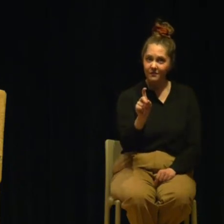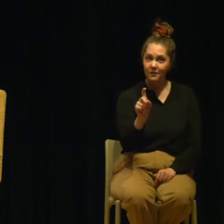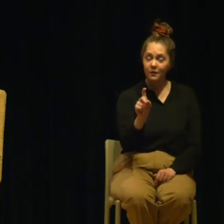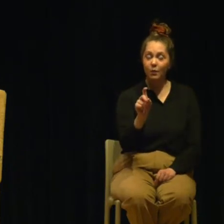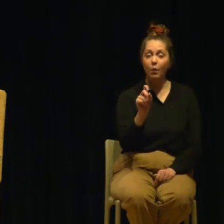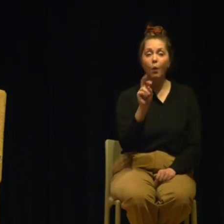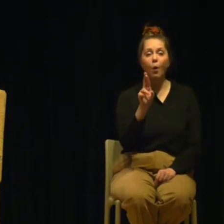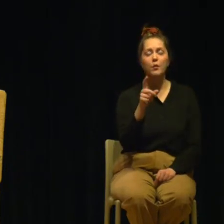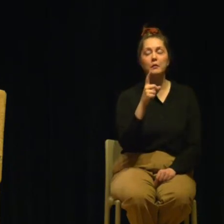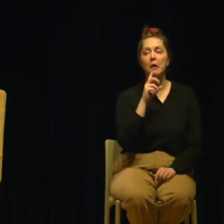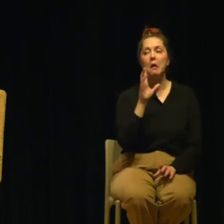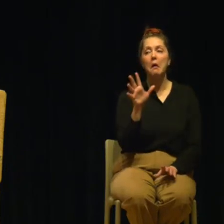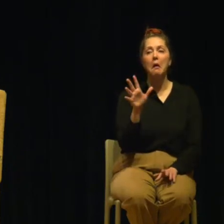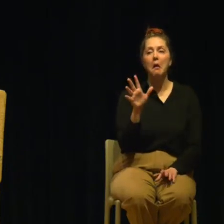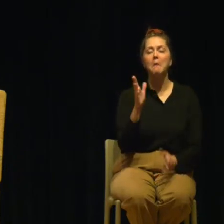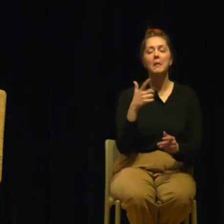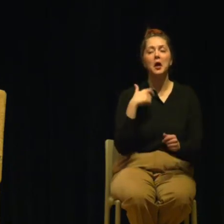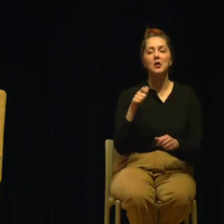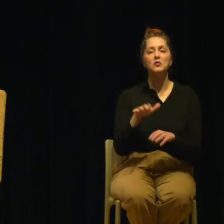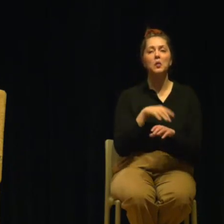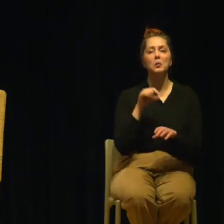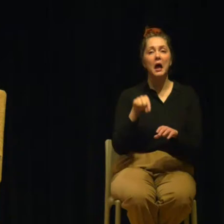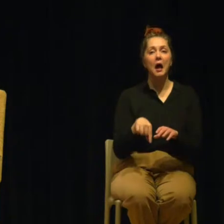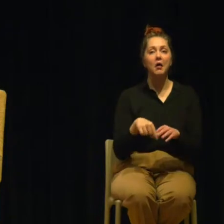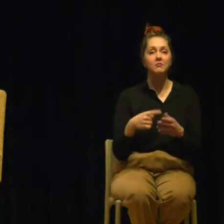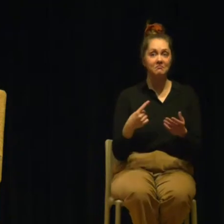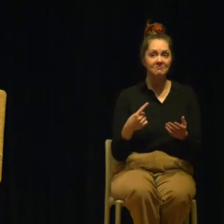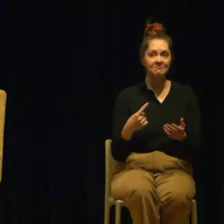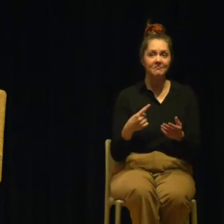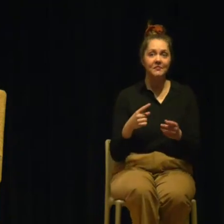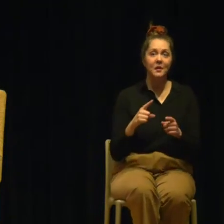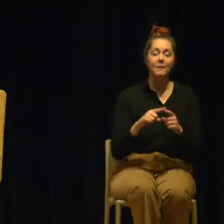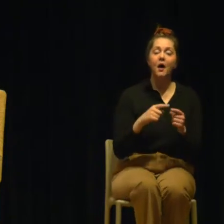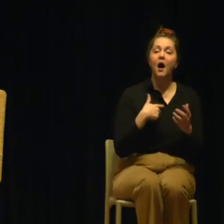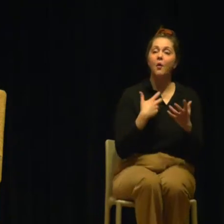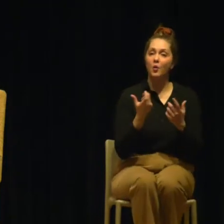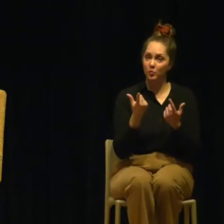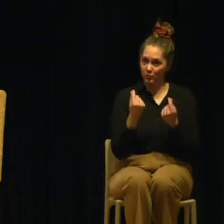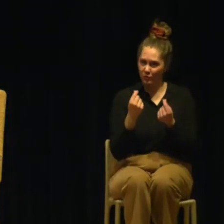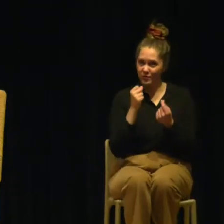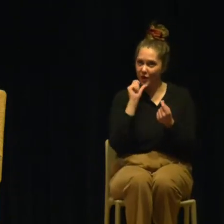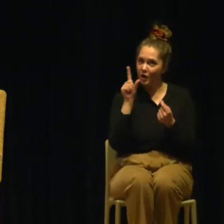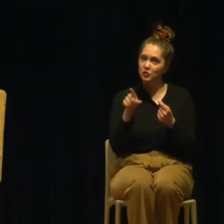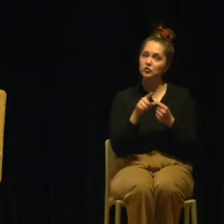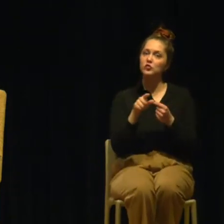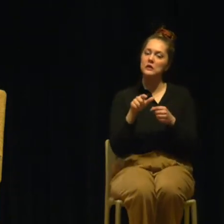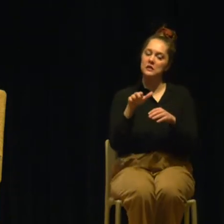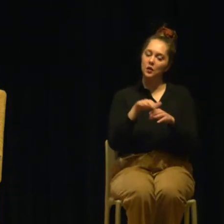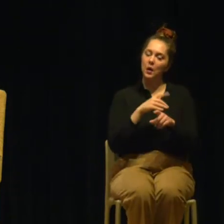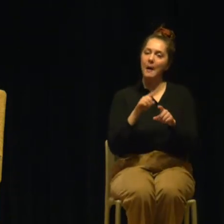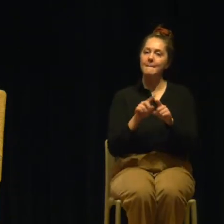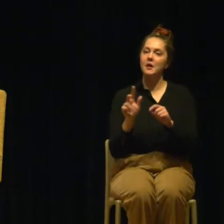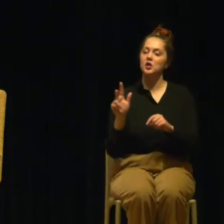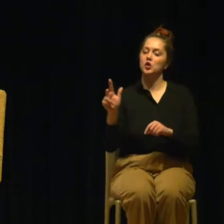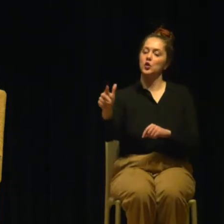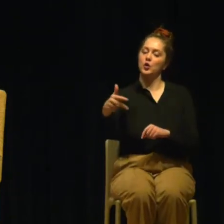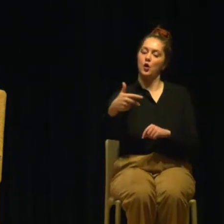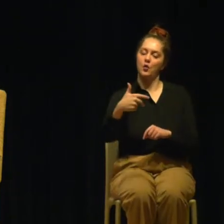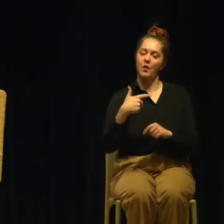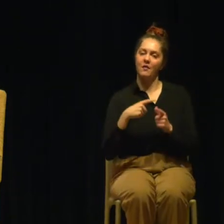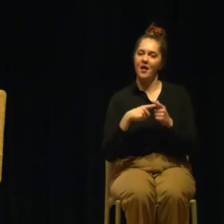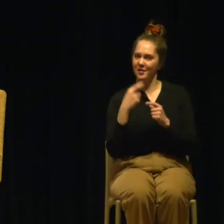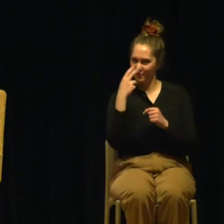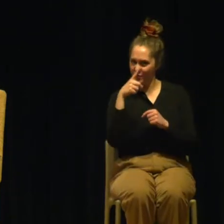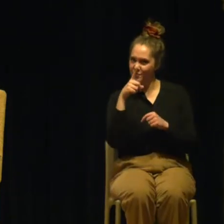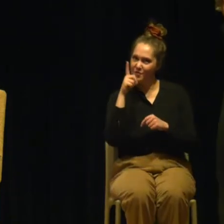Or do you say, well, let me at least slow down? But what I want you to do is not just slow down, but turn that car around and realize